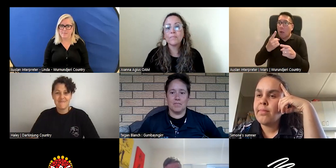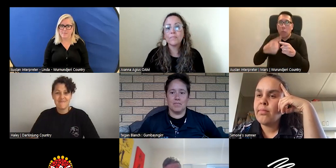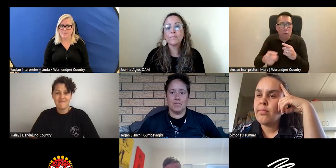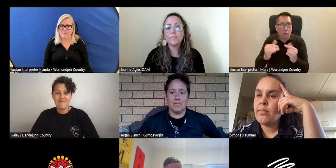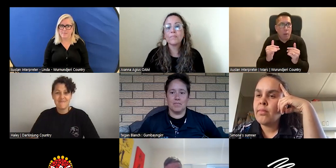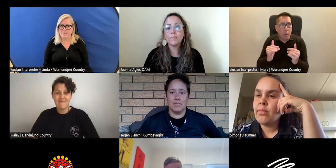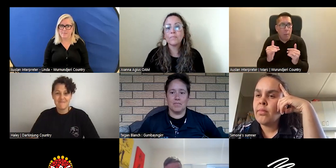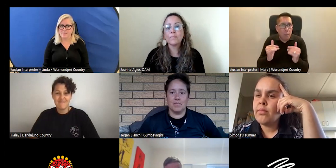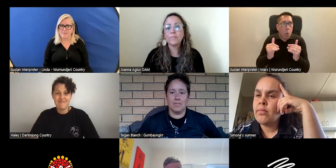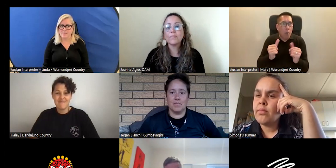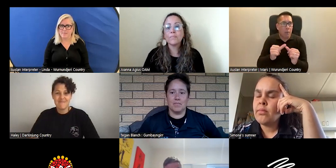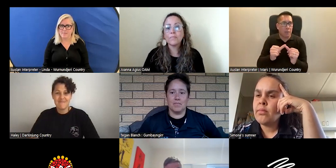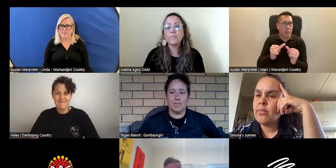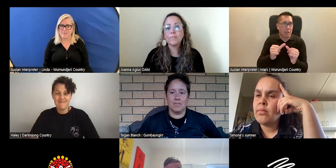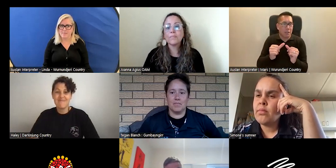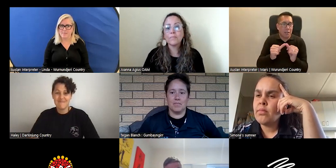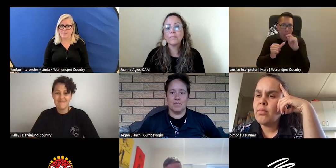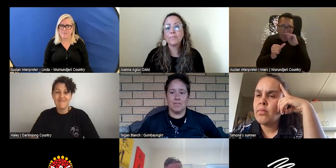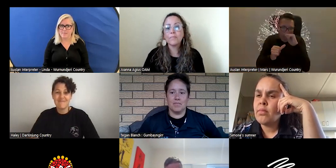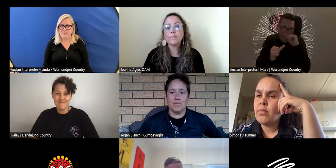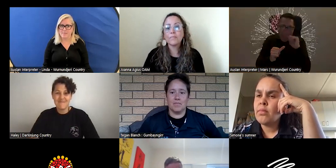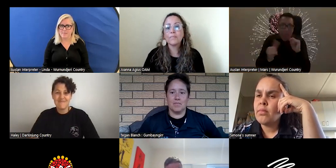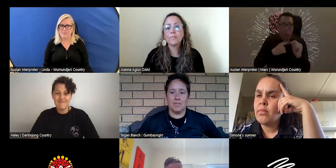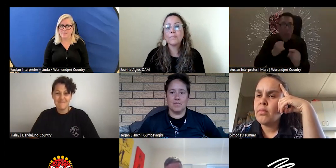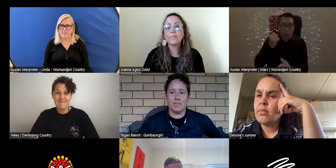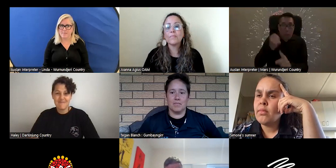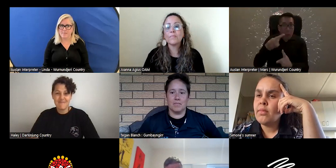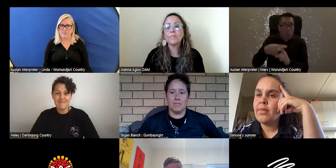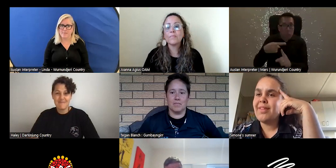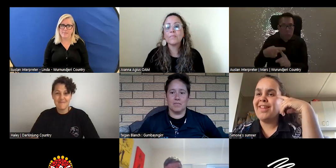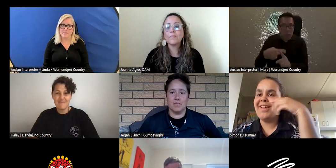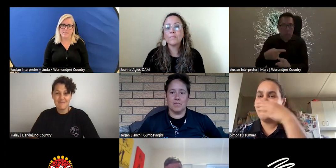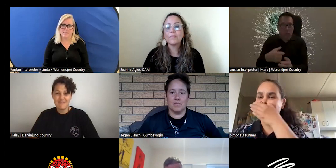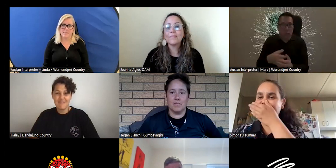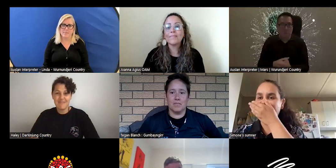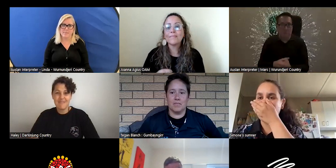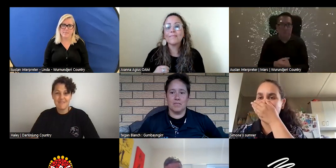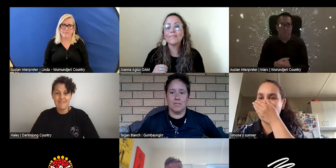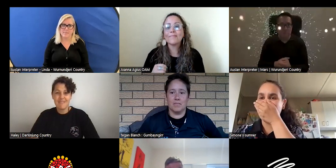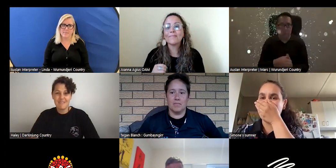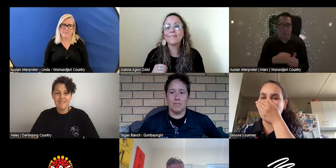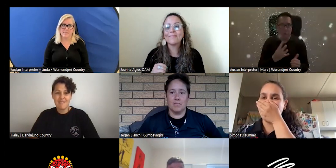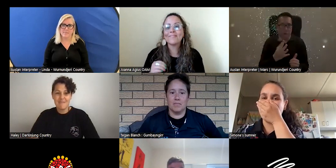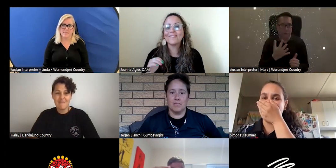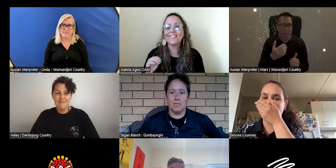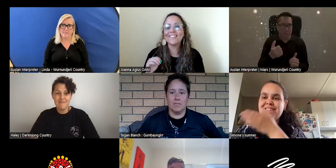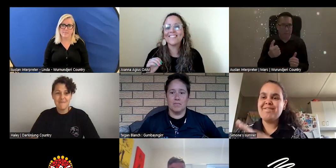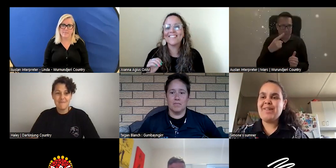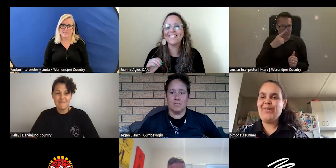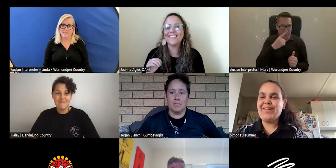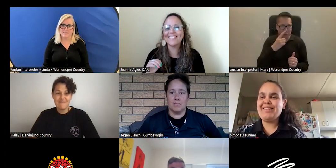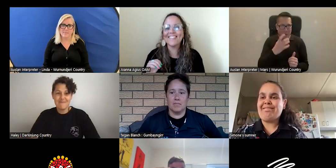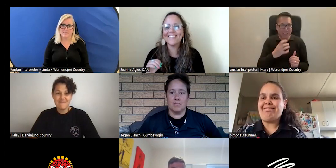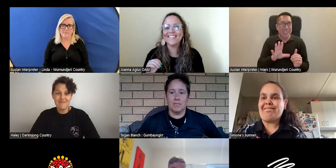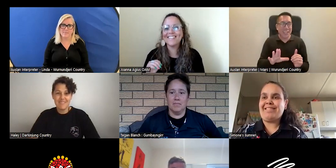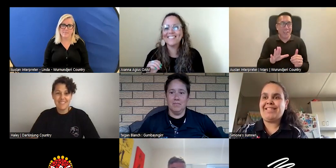that much more in terms of what might make a difference to 4 or 5 or 6 people will lift the indicators of the closing